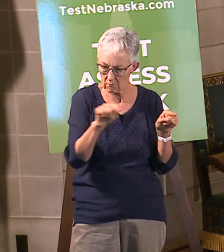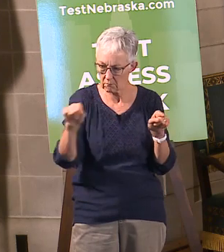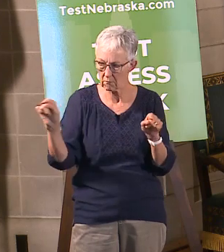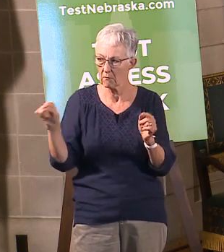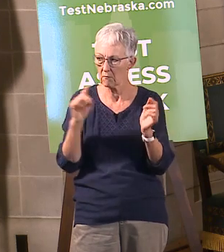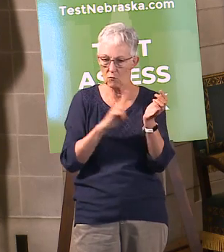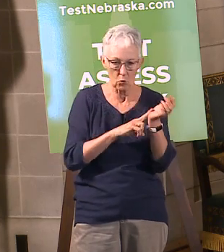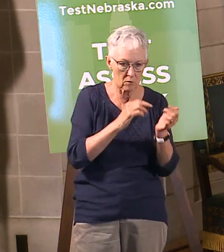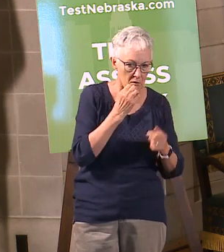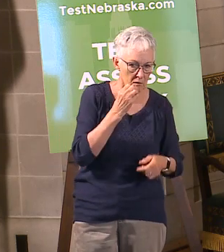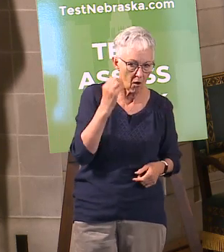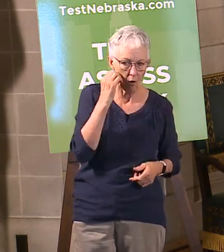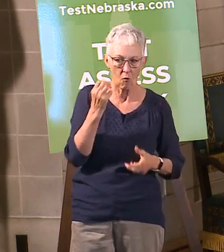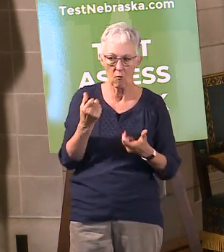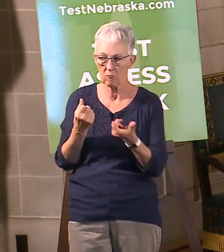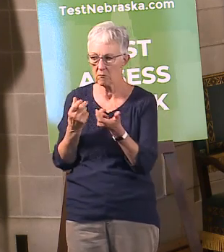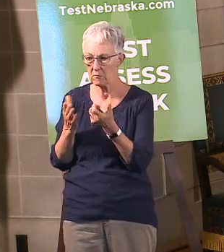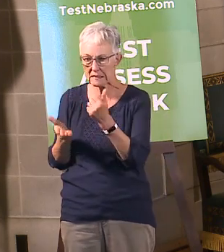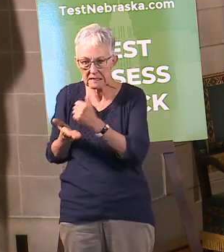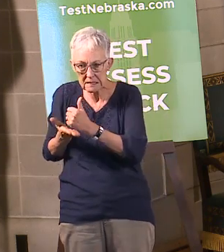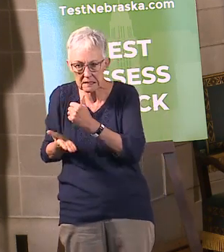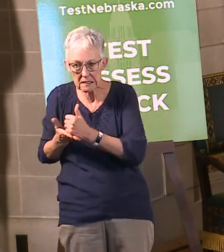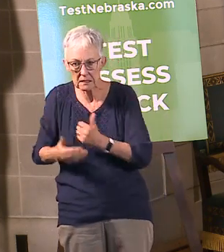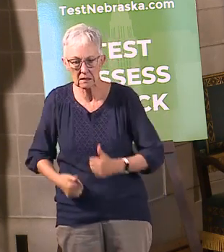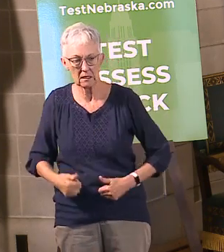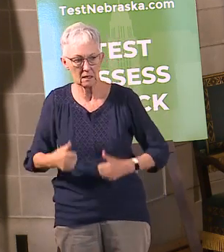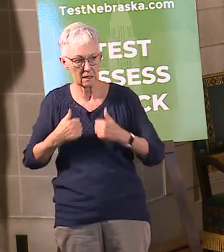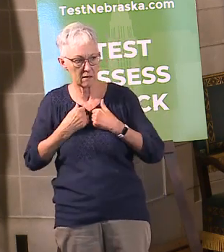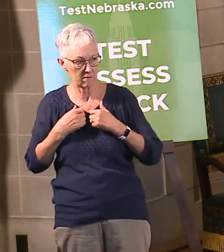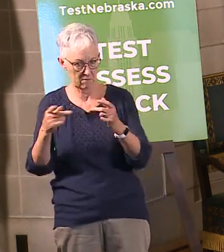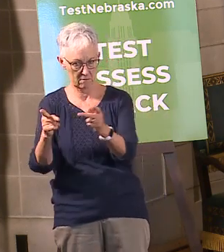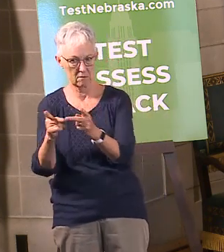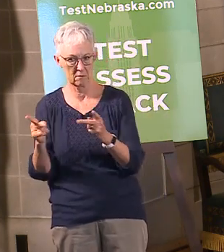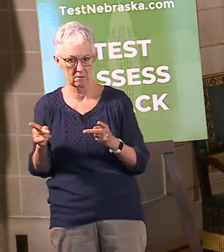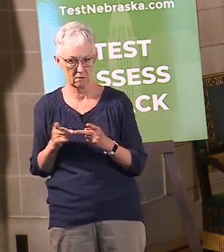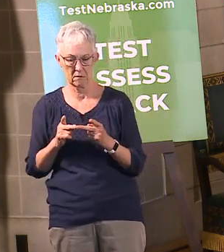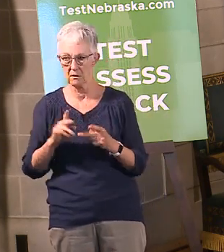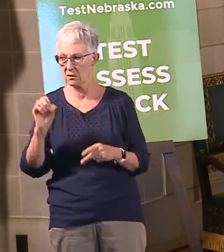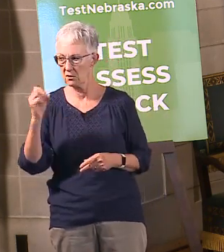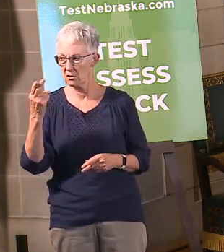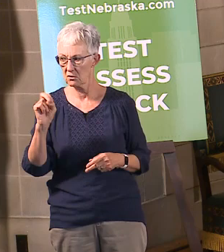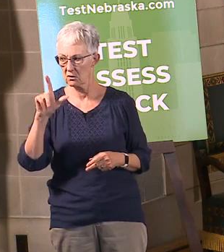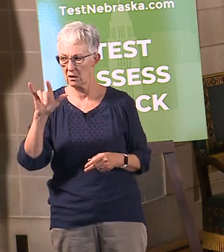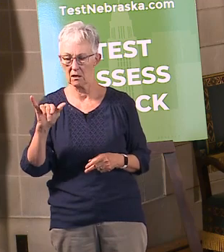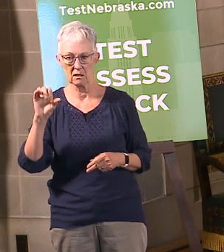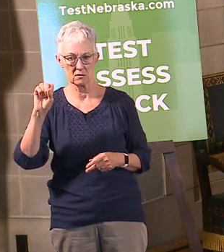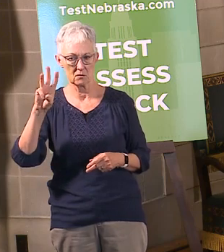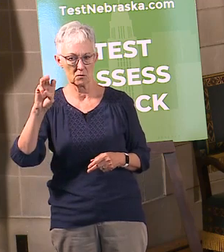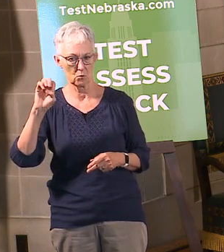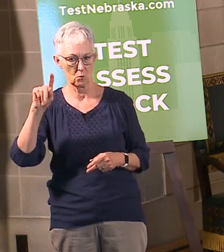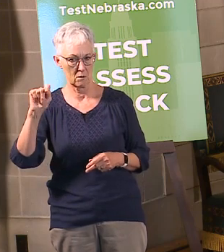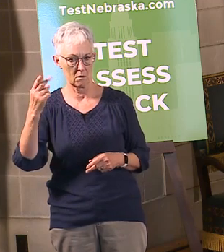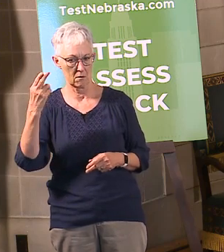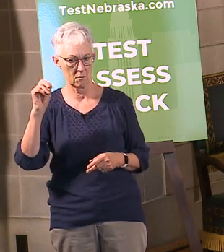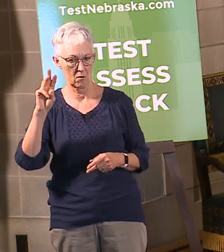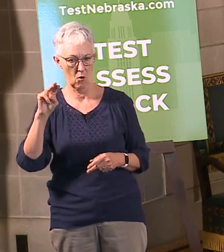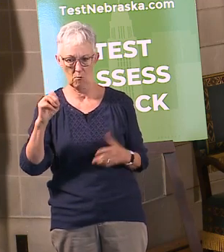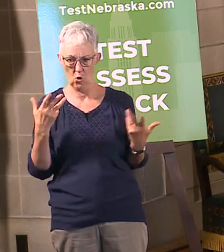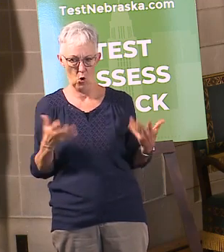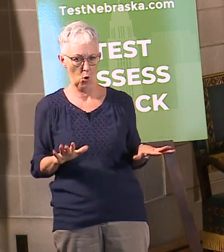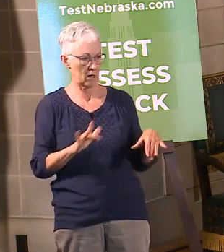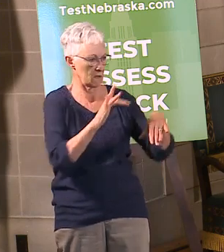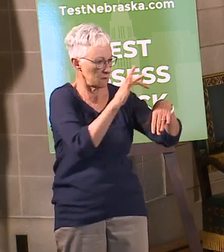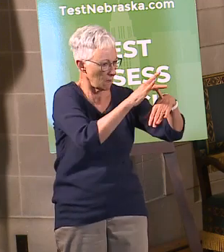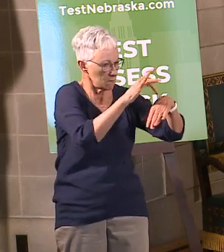facilities. I know that, Shelley Sweethome, for example, has visited at least 24 of these facilities, working